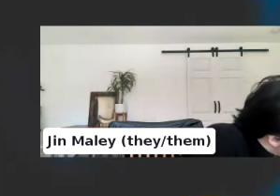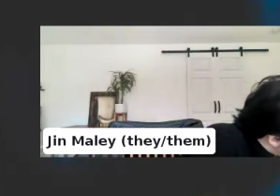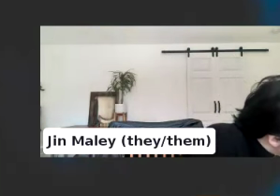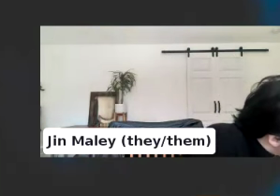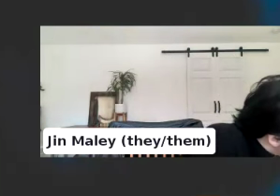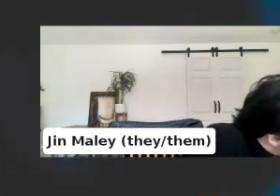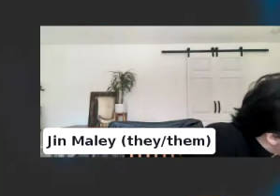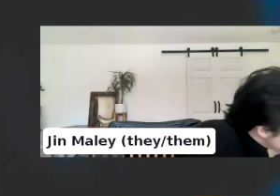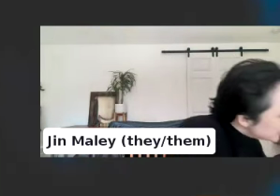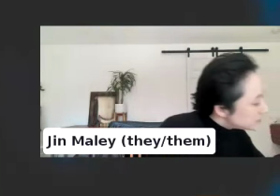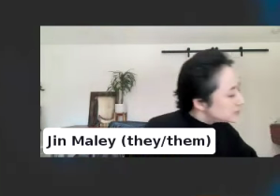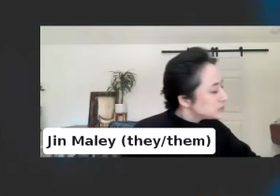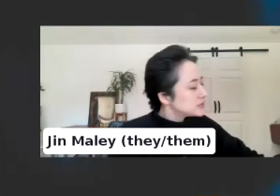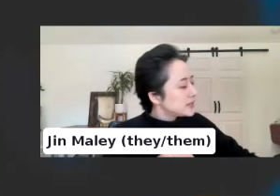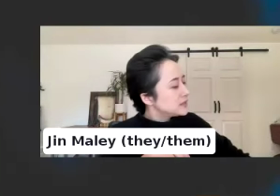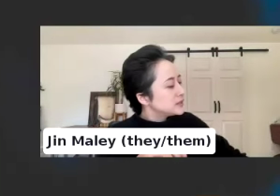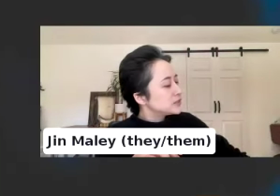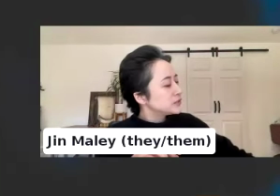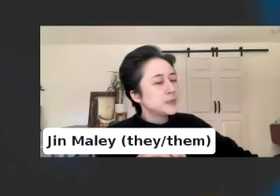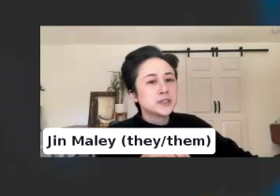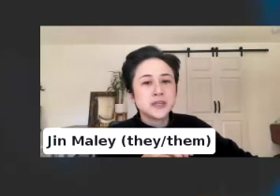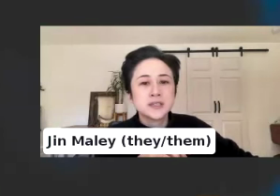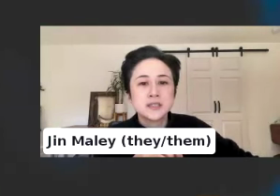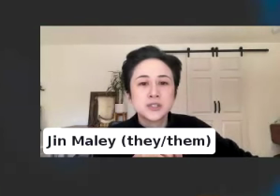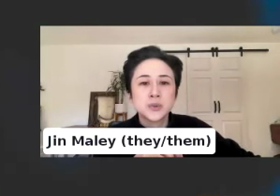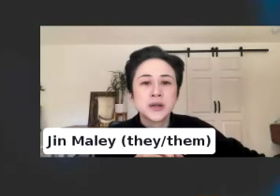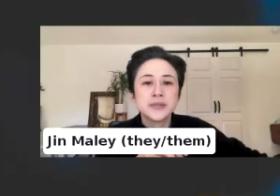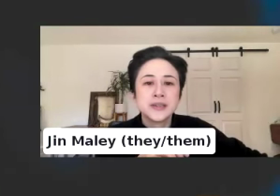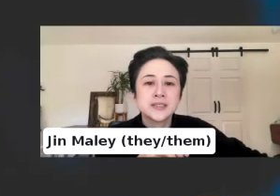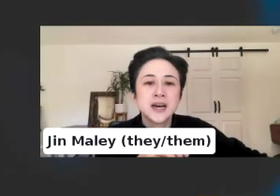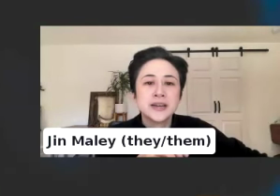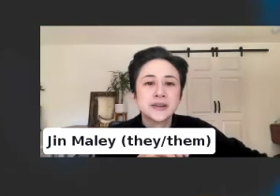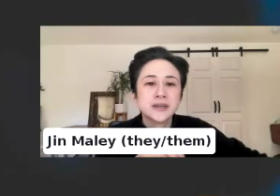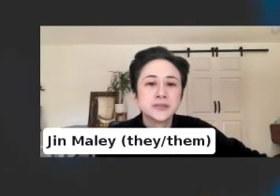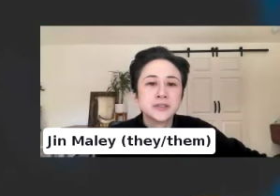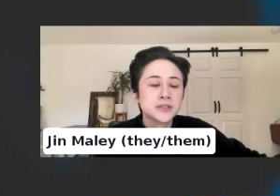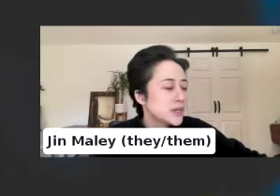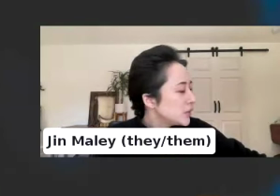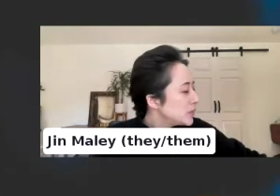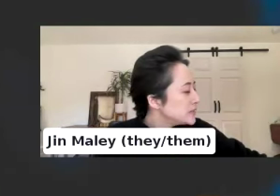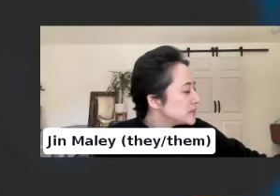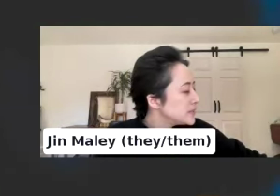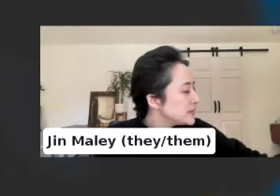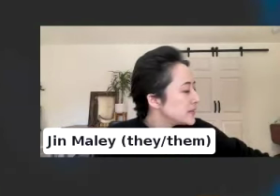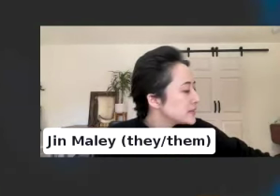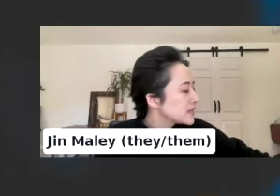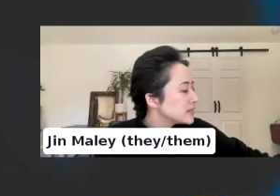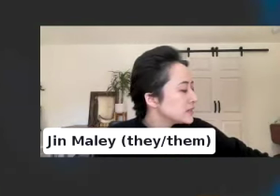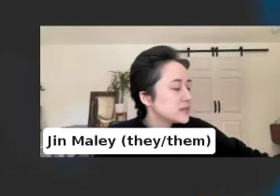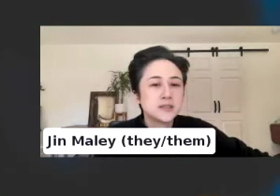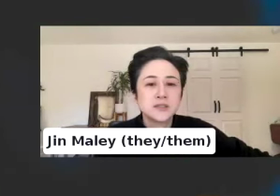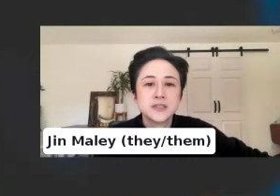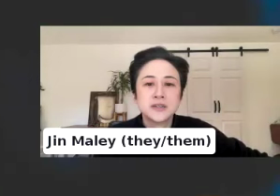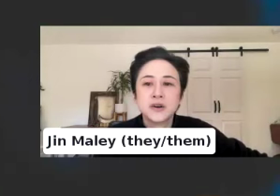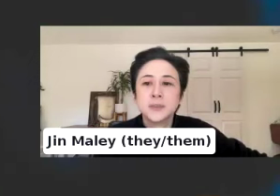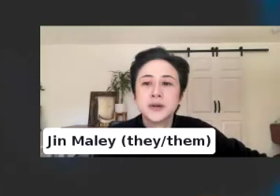in a begging position. But let's just say, let's look, because you can't see too well, at the attire of this. What does it mean that the